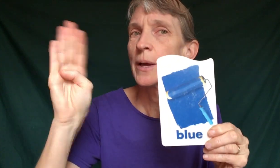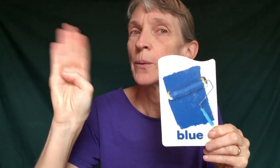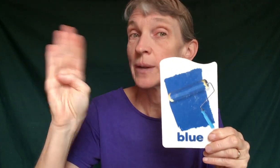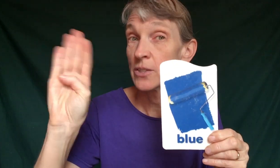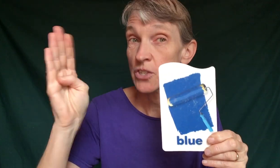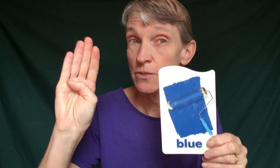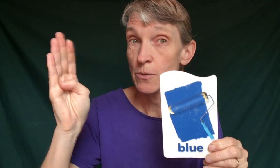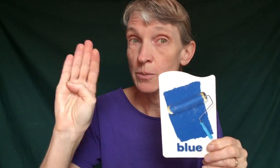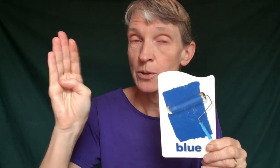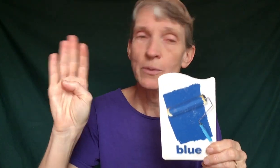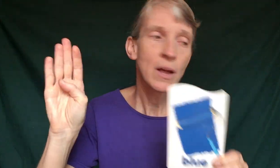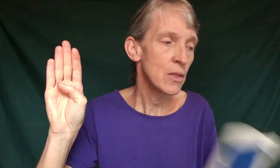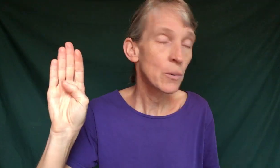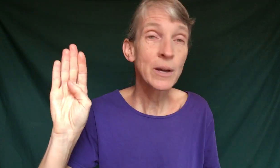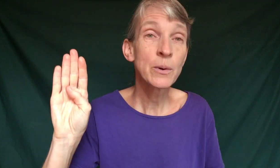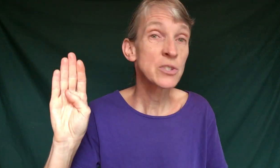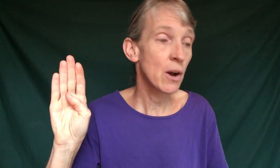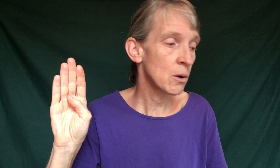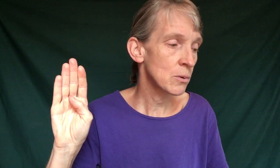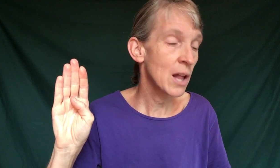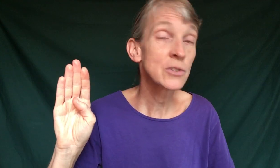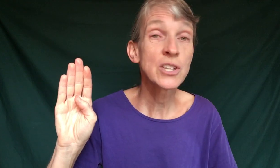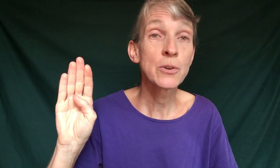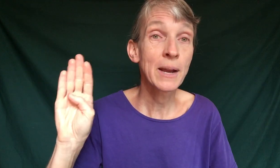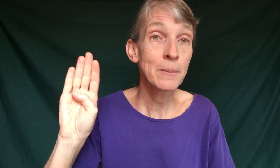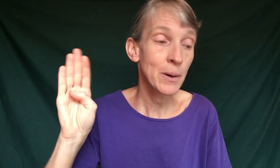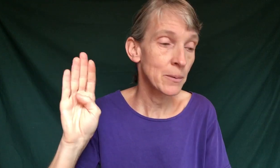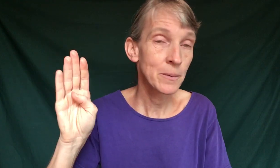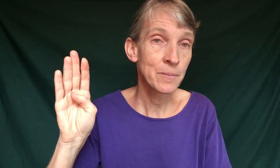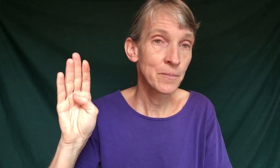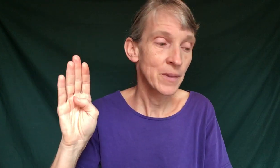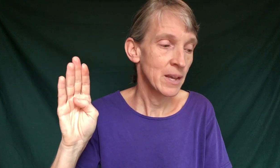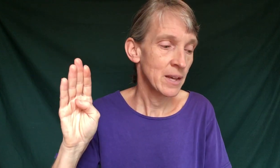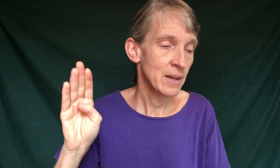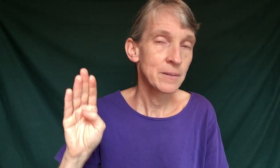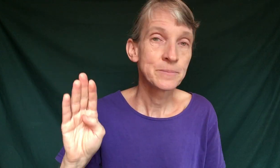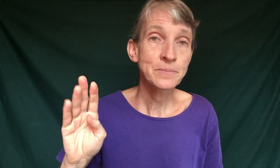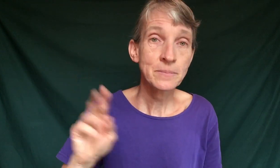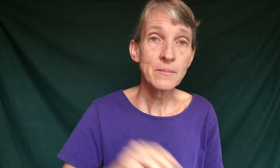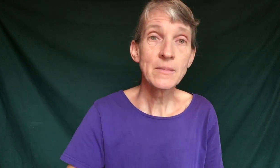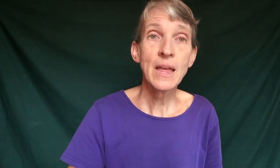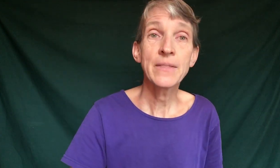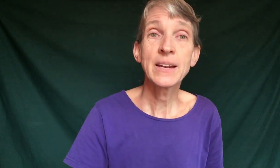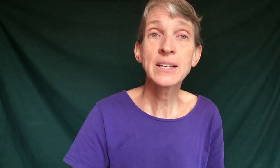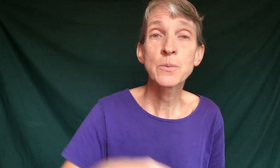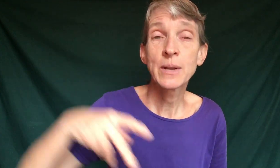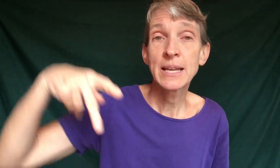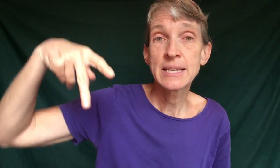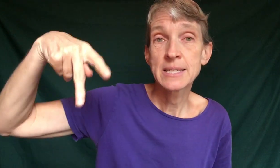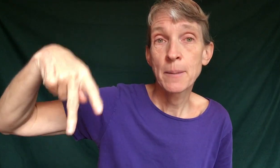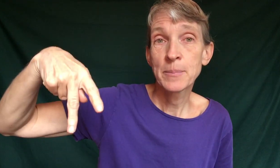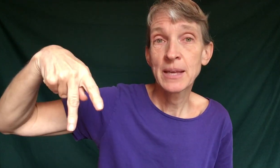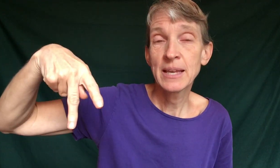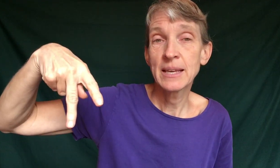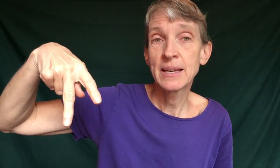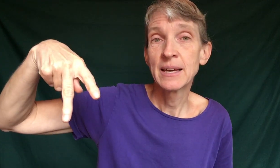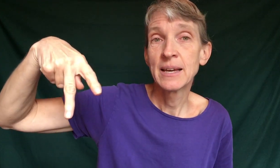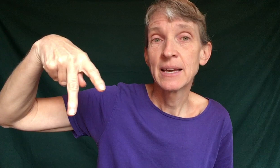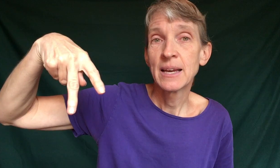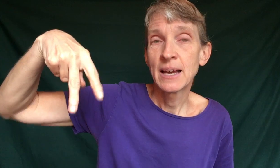one is just for blue. The wiggle ones are all colors in the rainbow. The next one is P. So